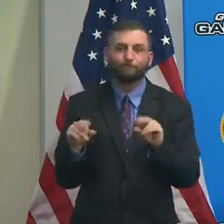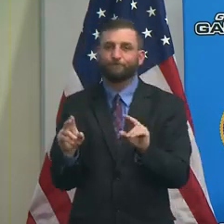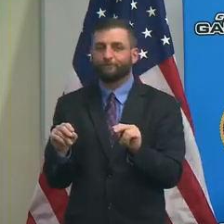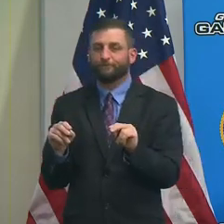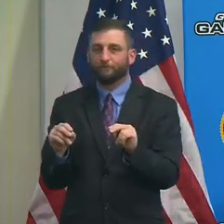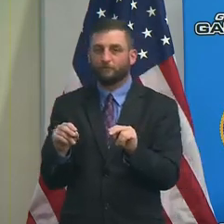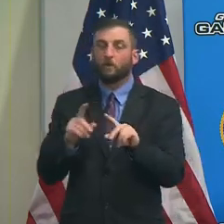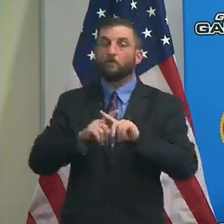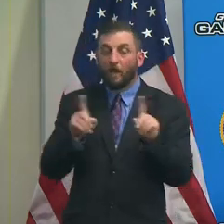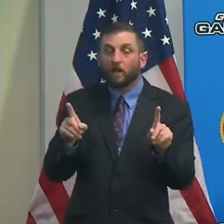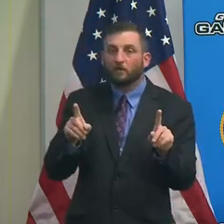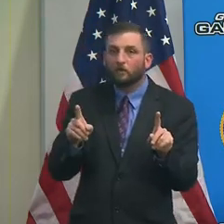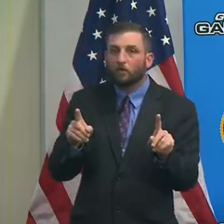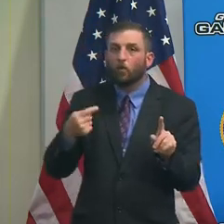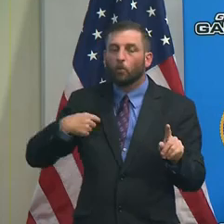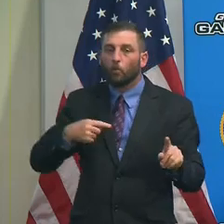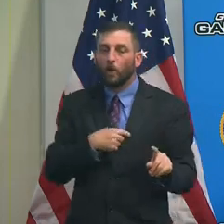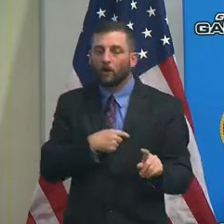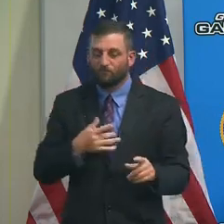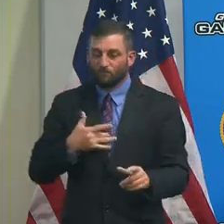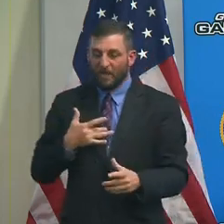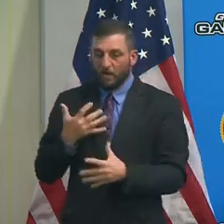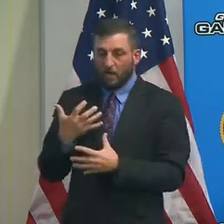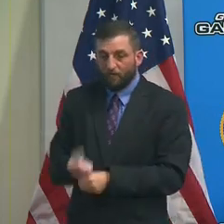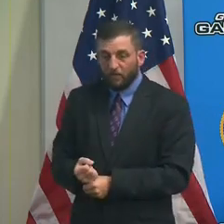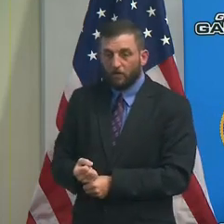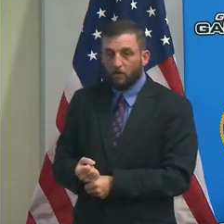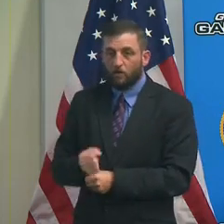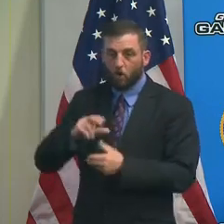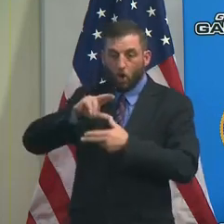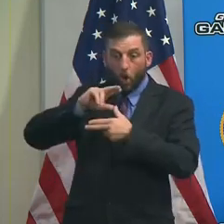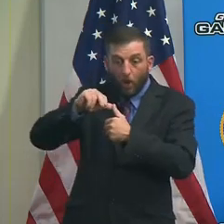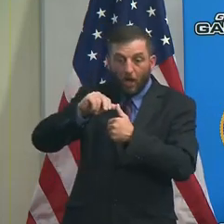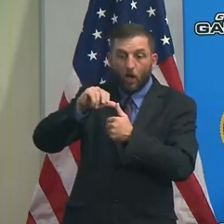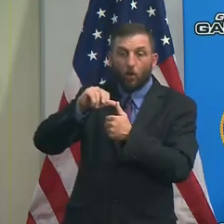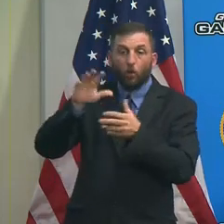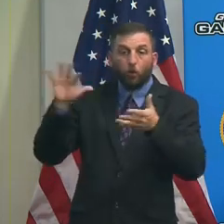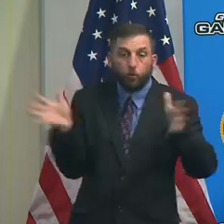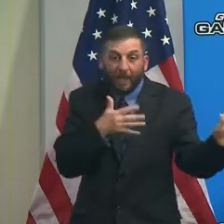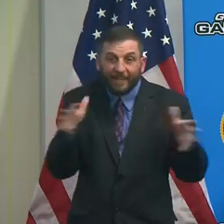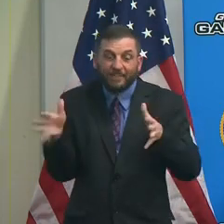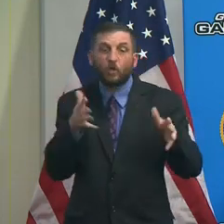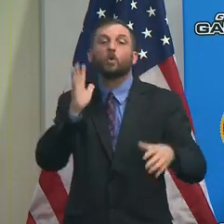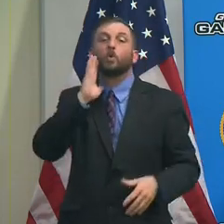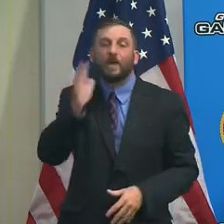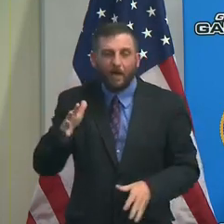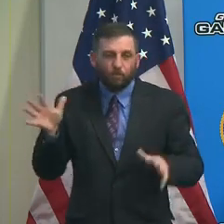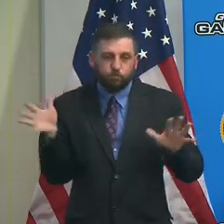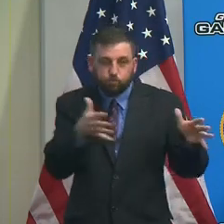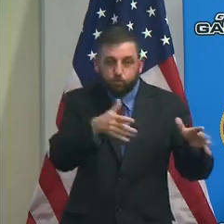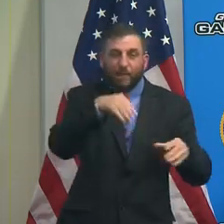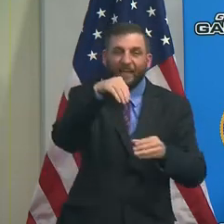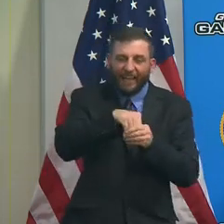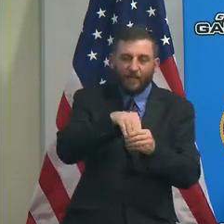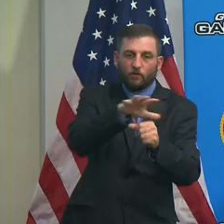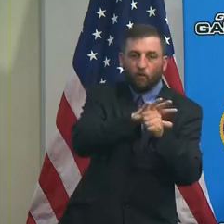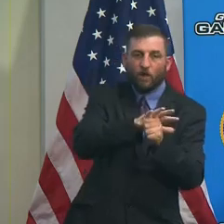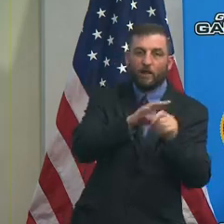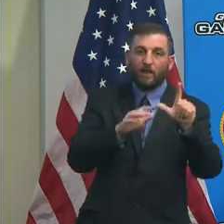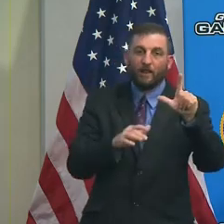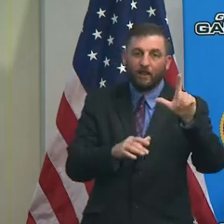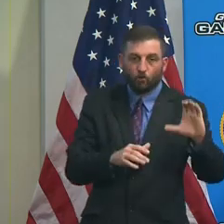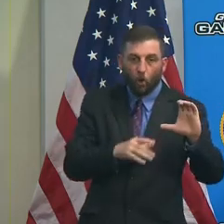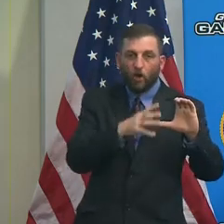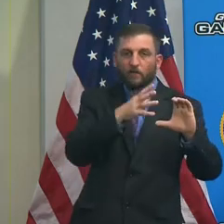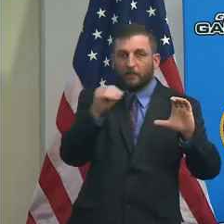mentioned, we're confident that there will be hurricane force winds felt in and around Lake Charles and in other areas of